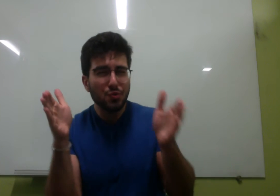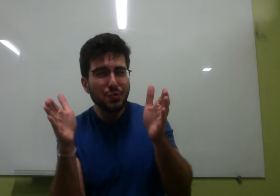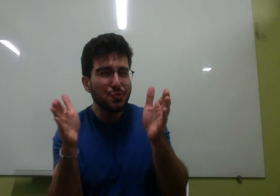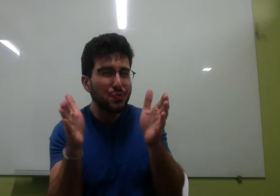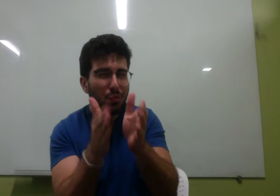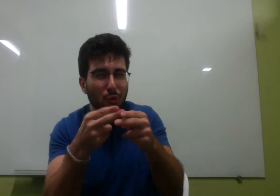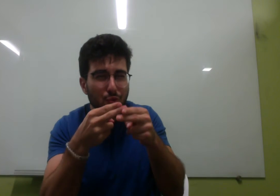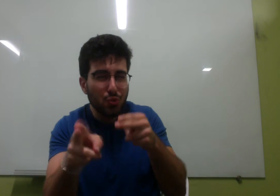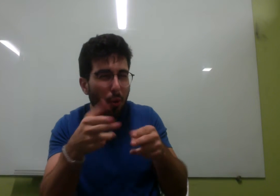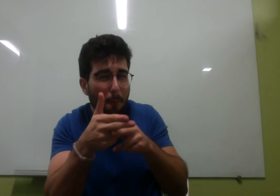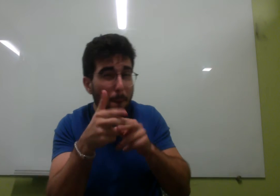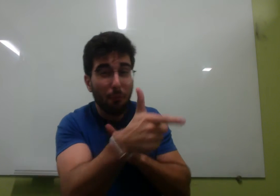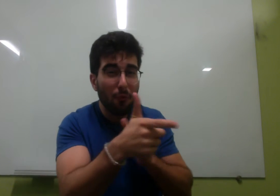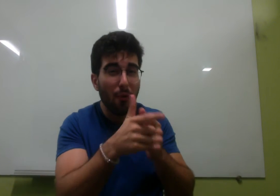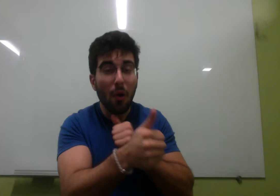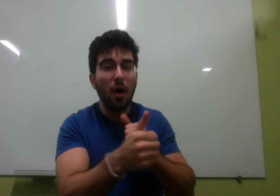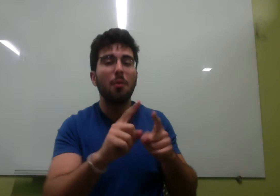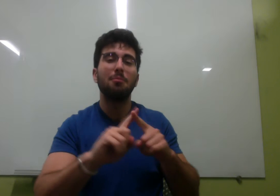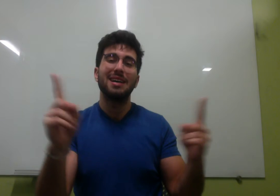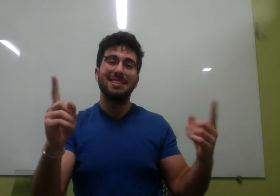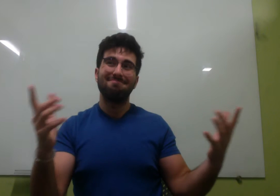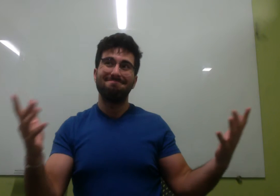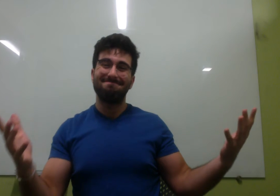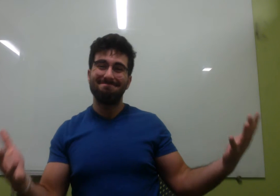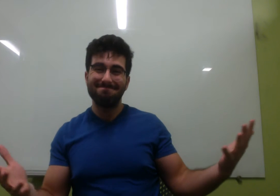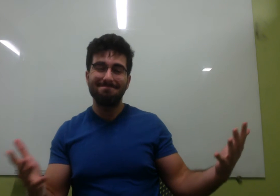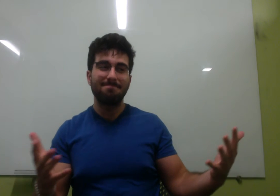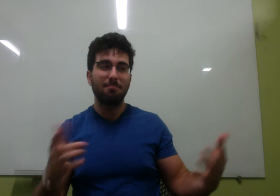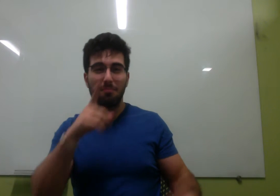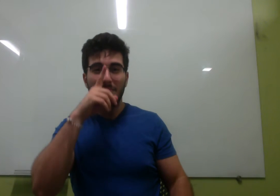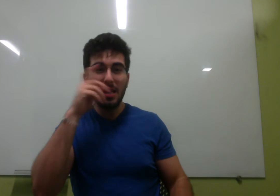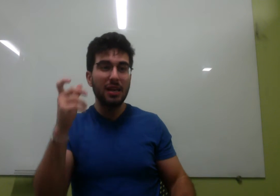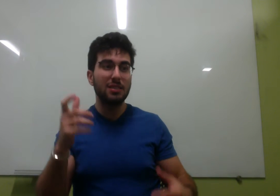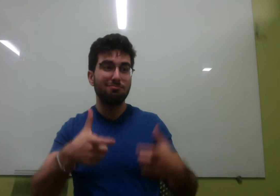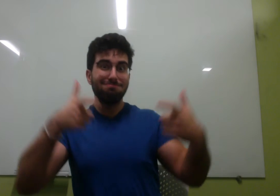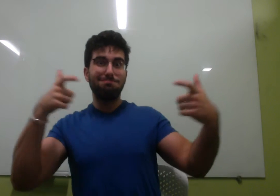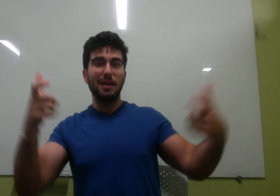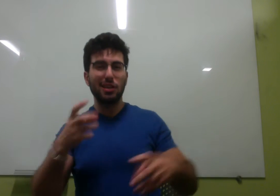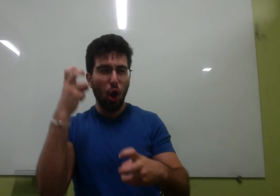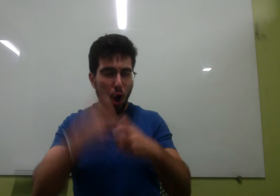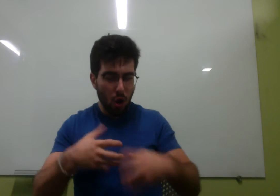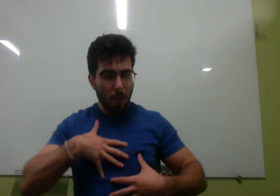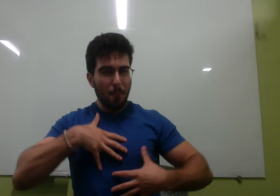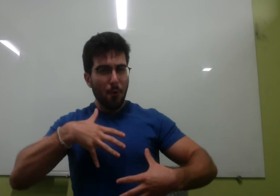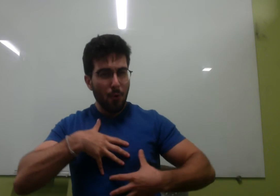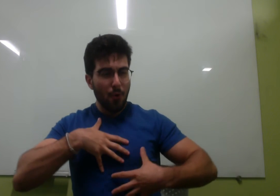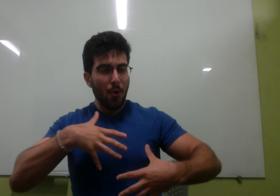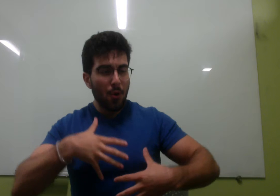their predators can't actually reach them easily, that's really how they survive. Should we take another break? Yeah, let's take one. All right, we'll be right back.